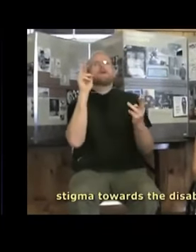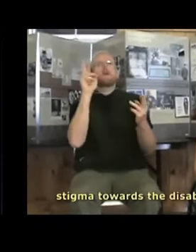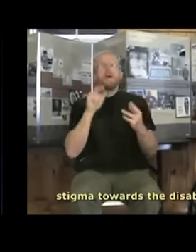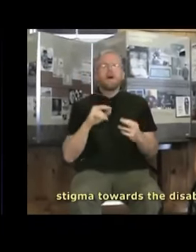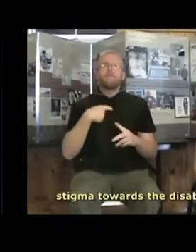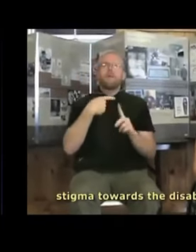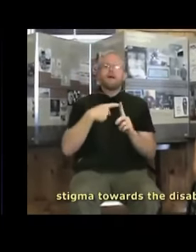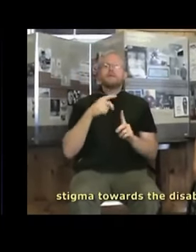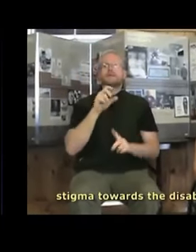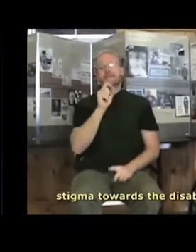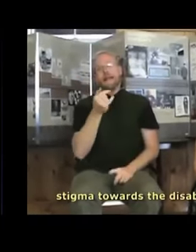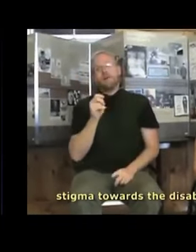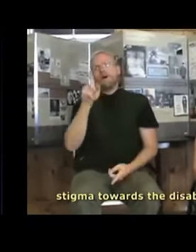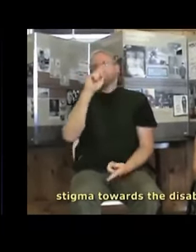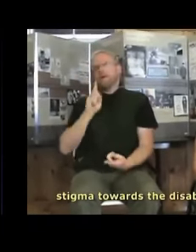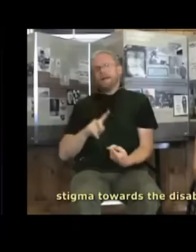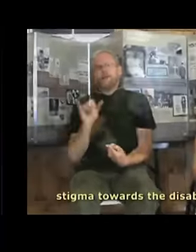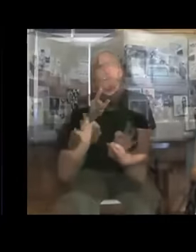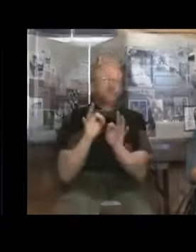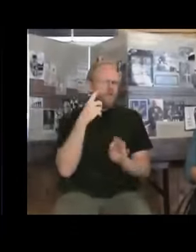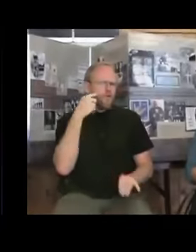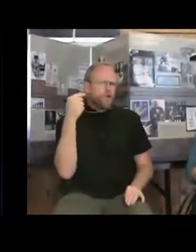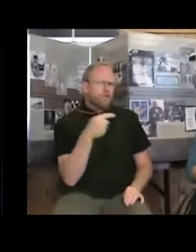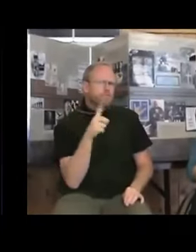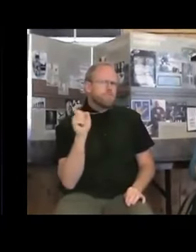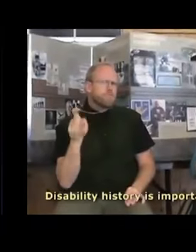the stigma towards the disability community.